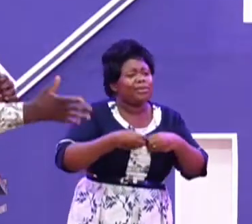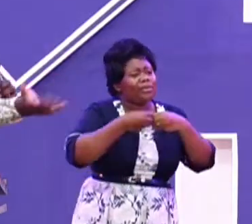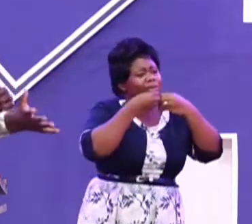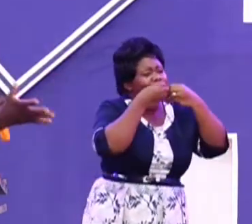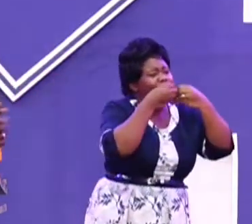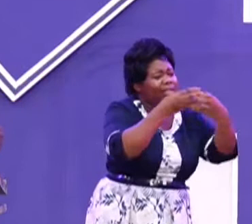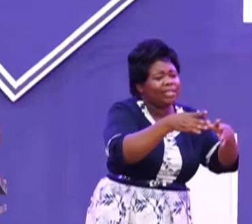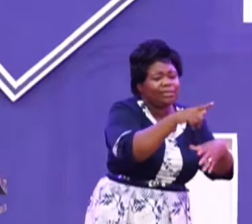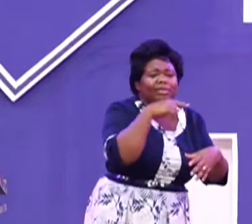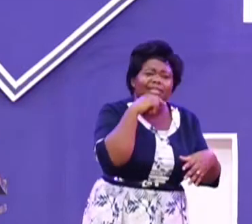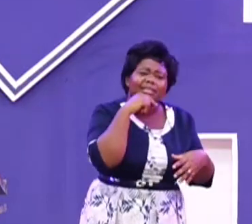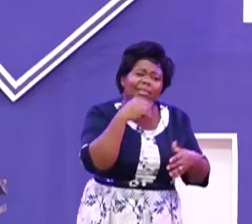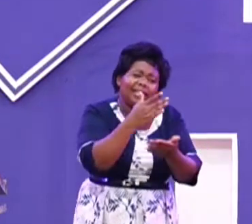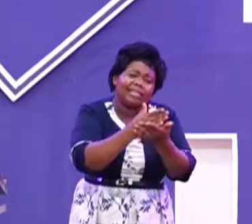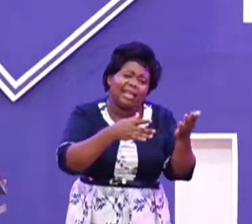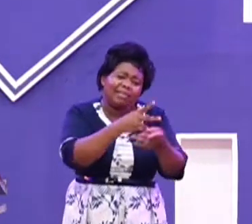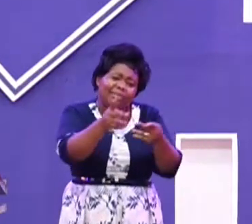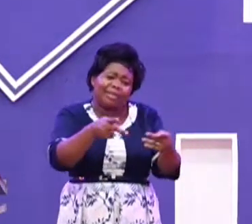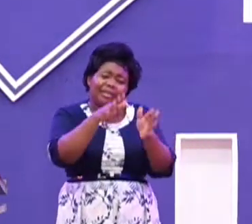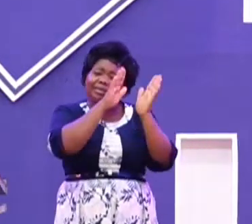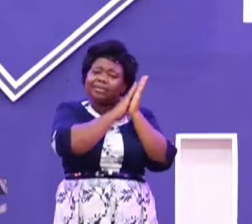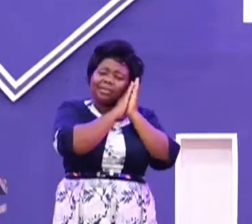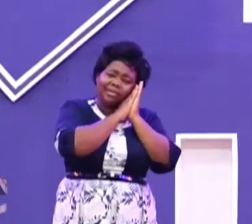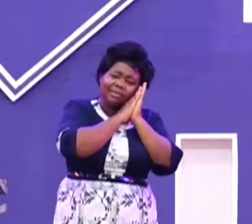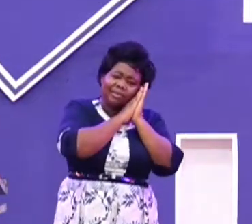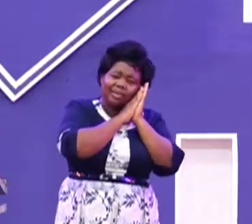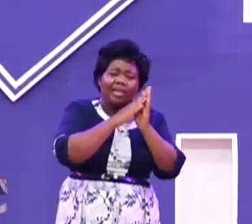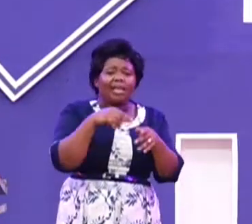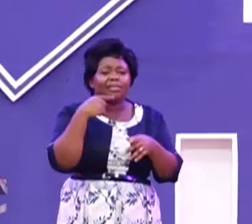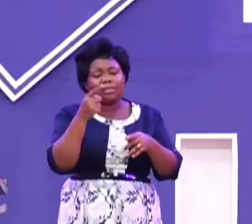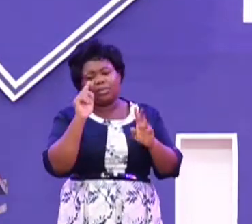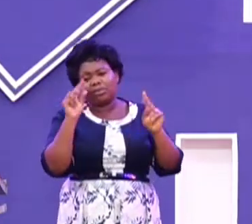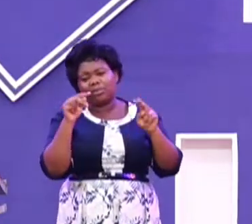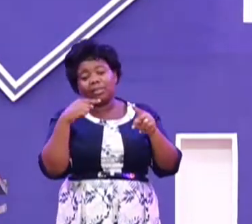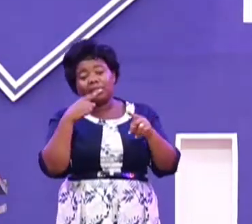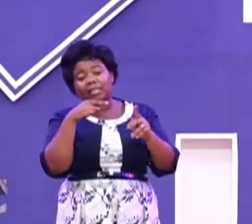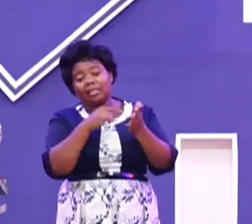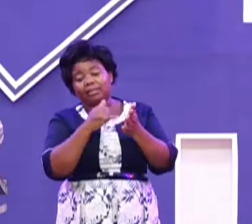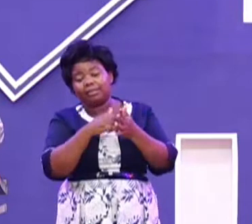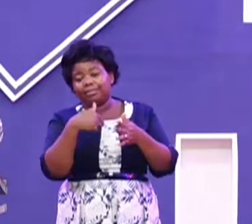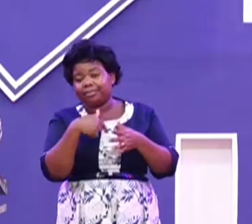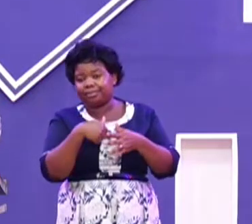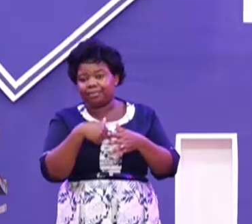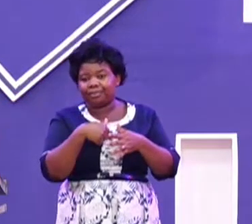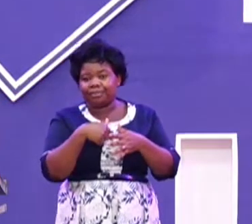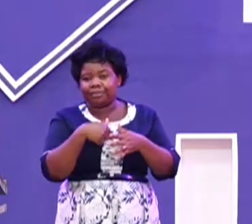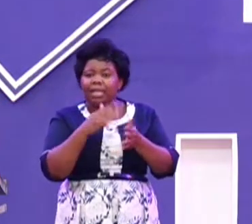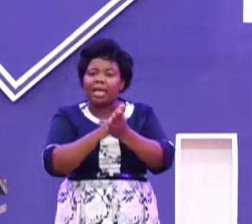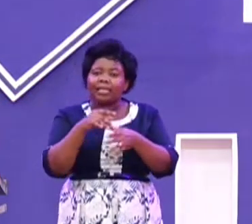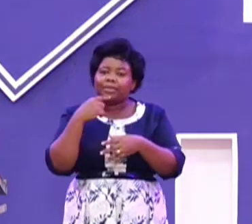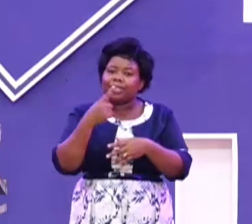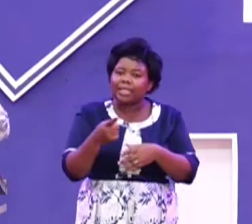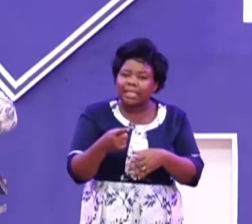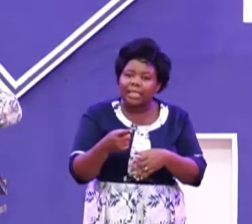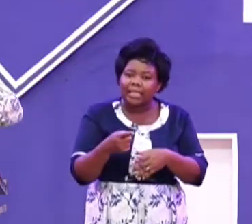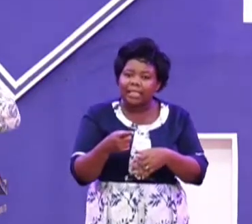apartment accommodation. I said, it was me. And they